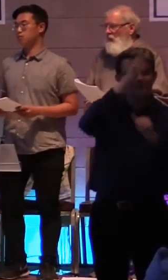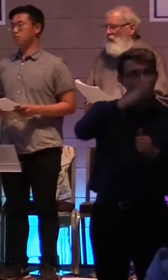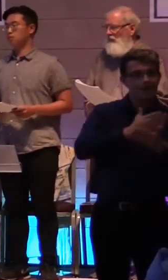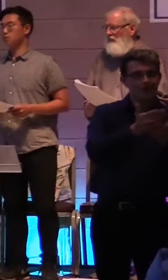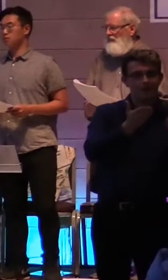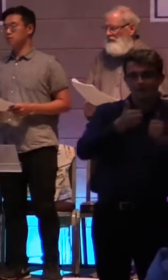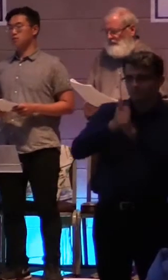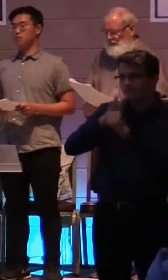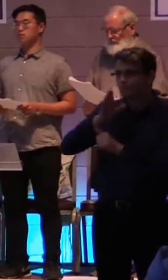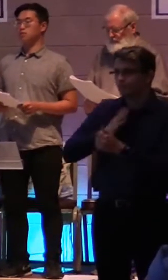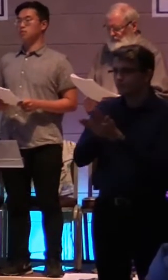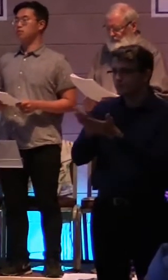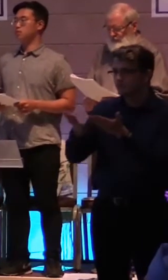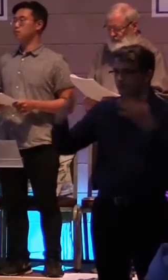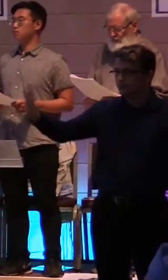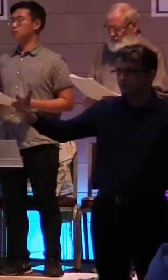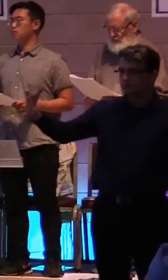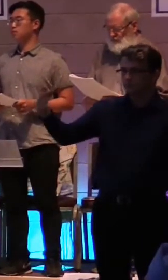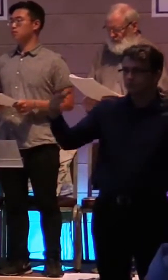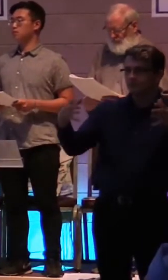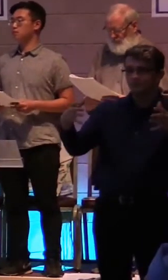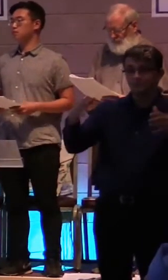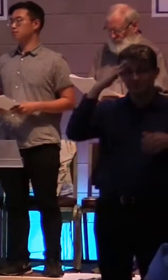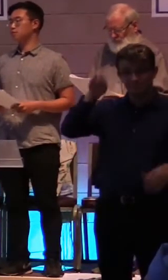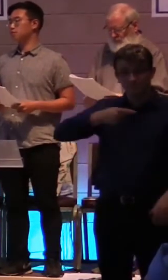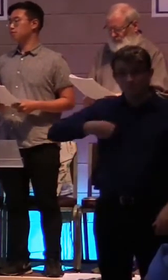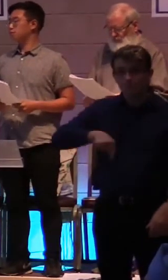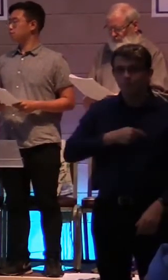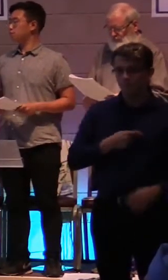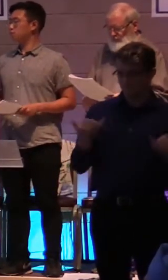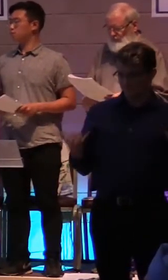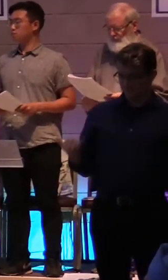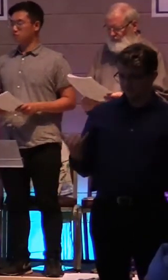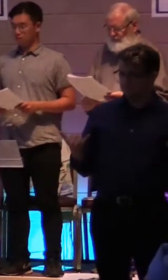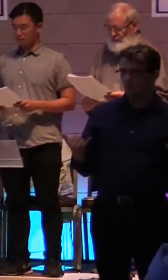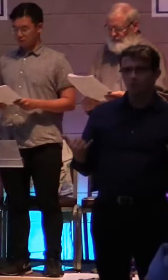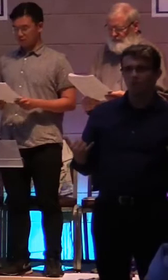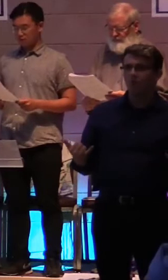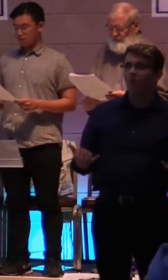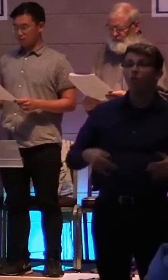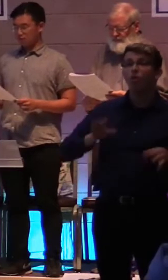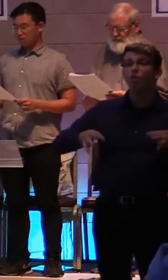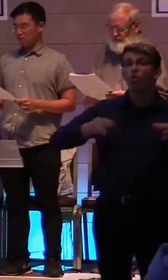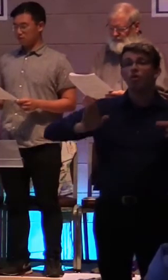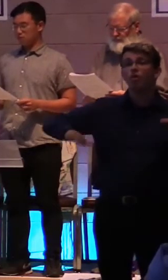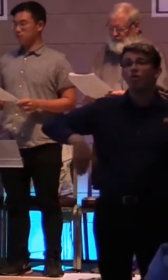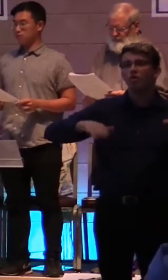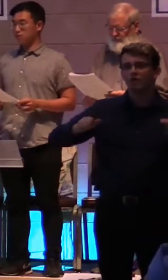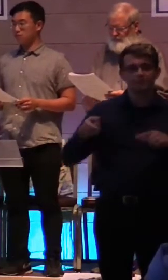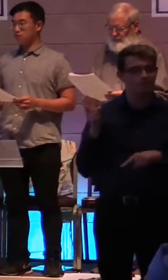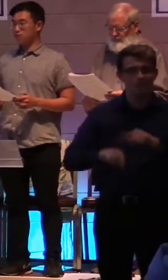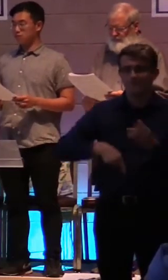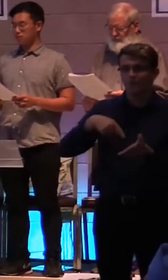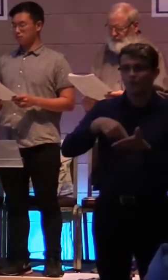every man. We're the generation that can't afford to wait. The future